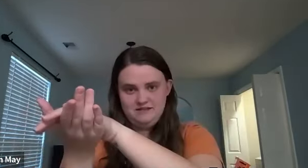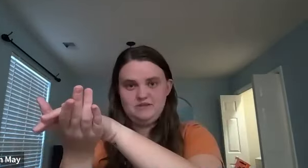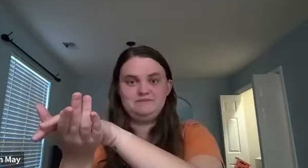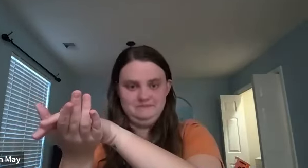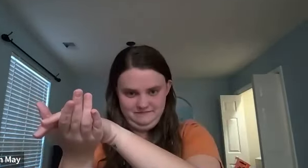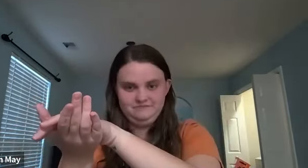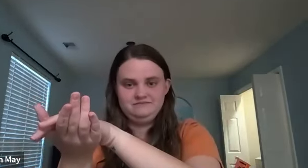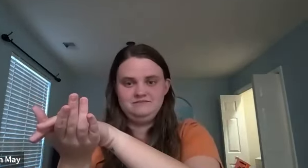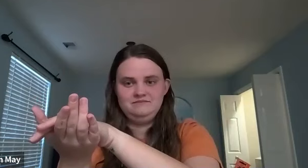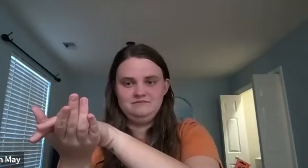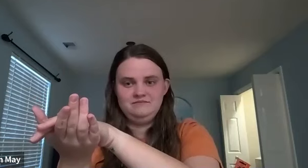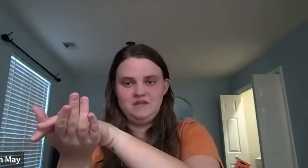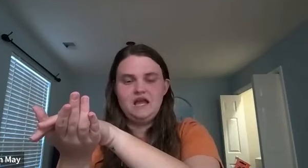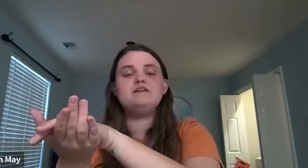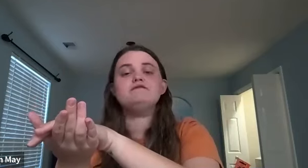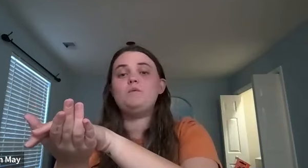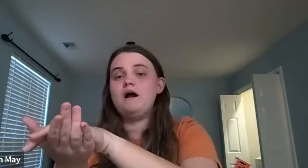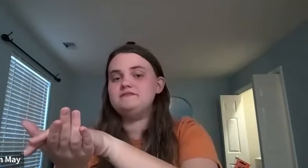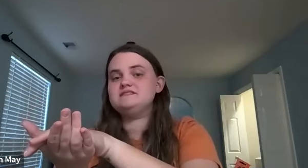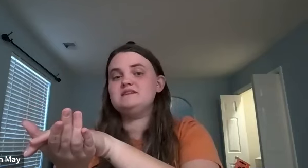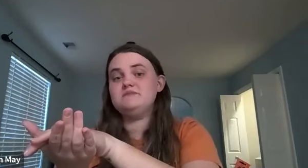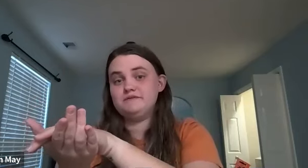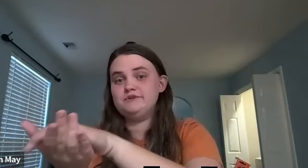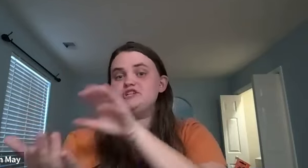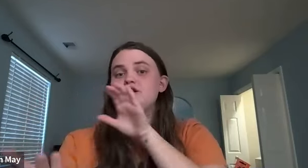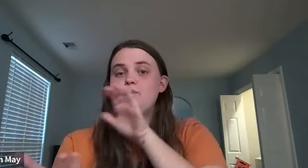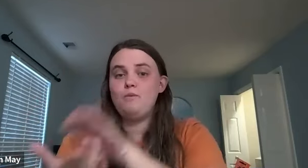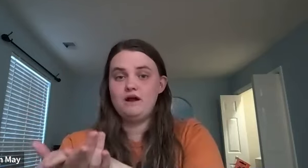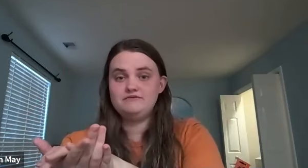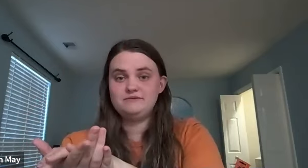Husband. And then for wife, it's the same thing from your chin, wife.